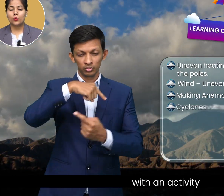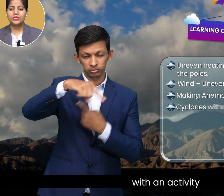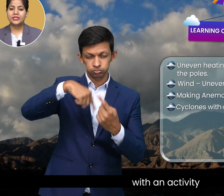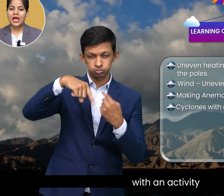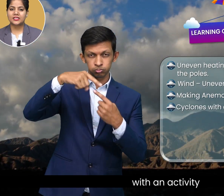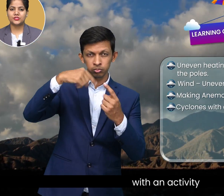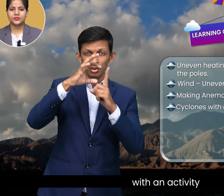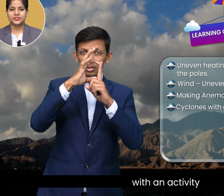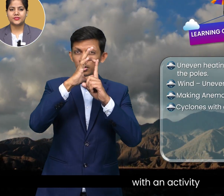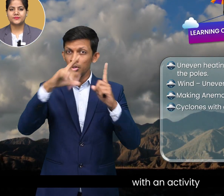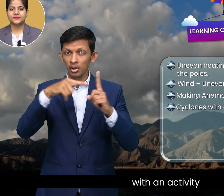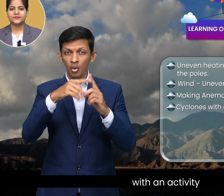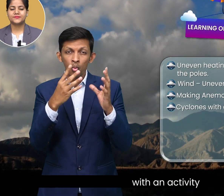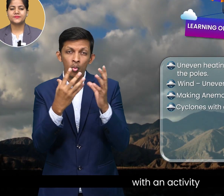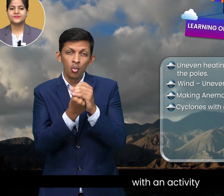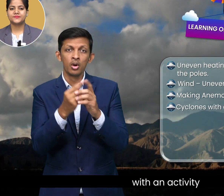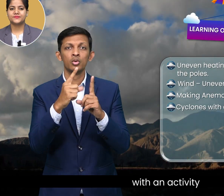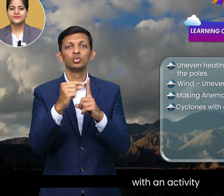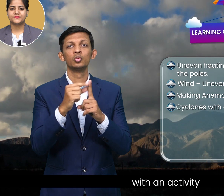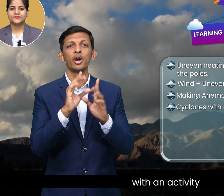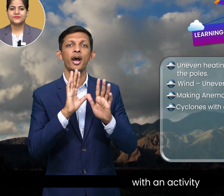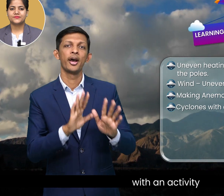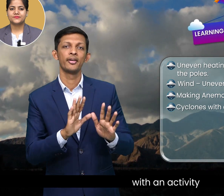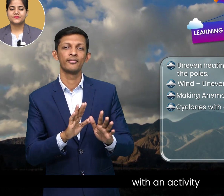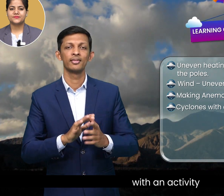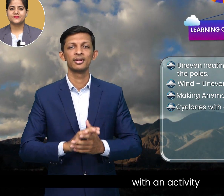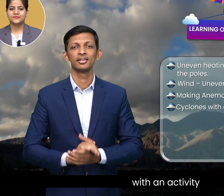cyclones with an activity.